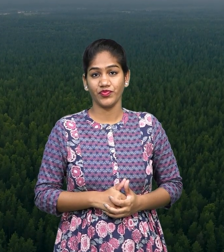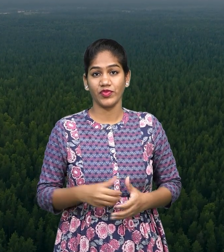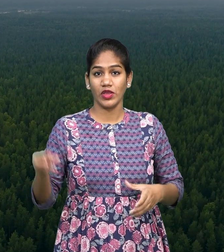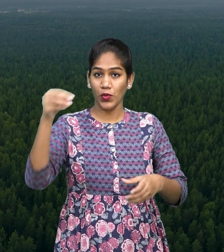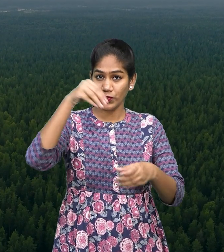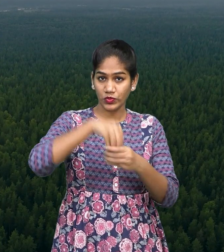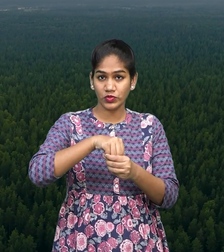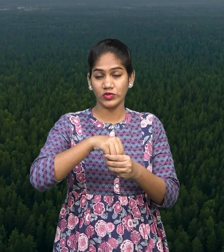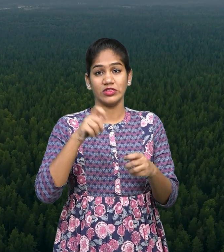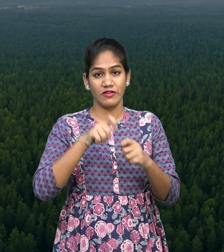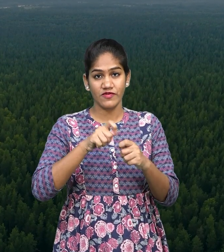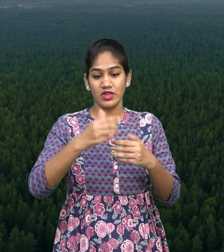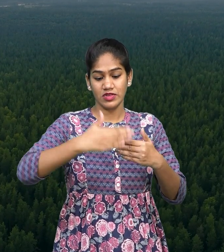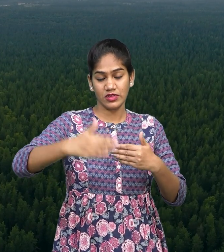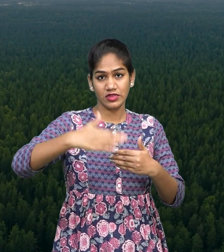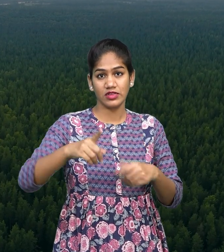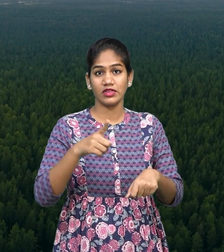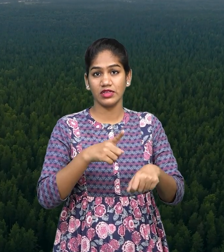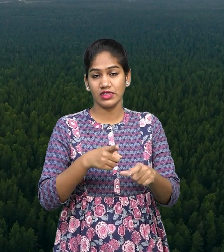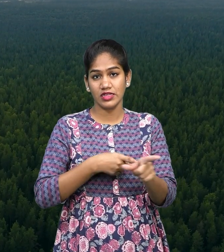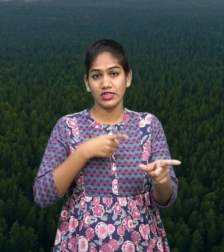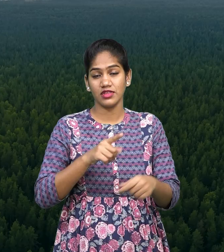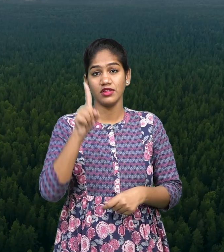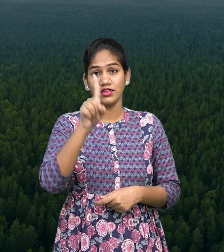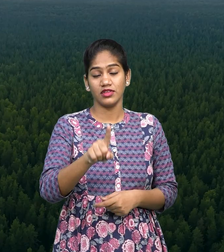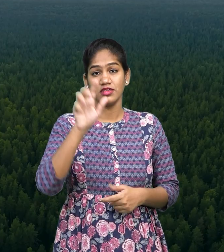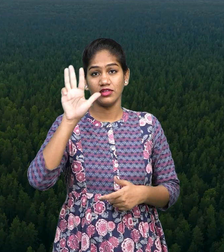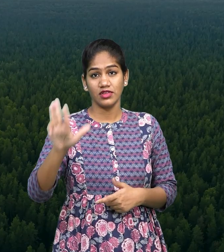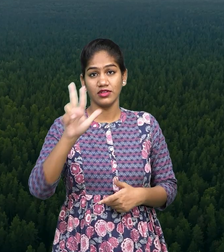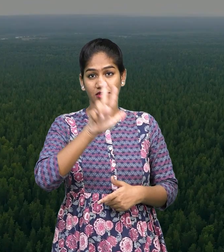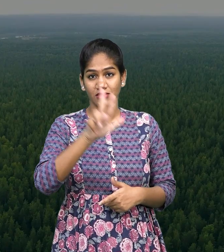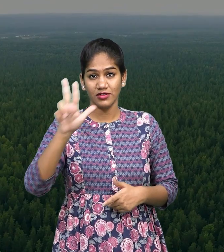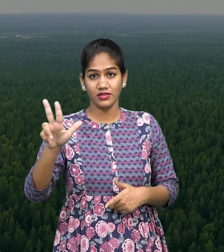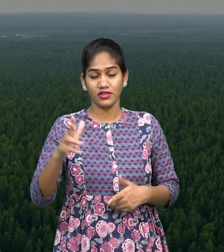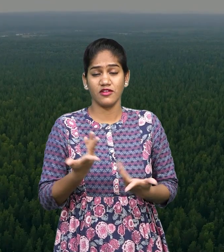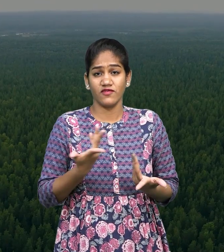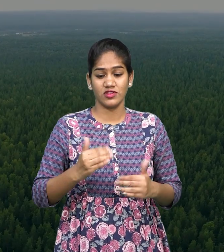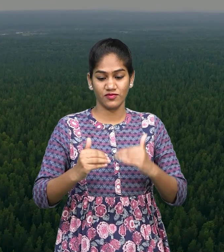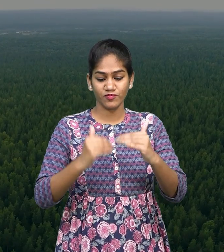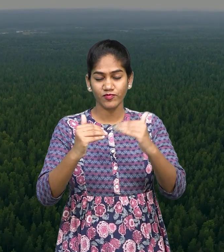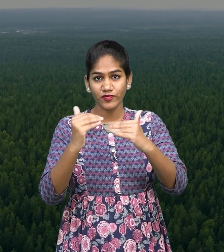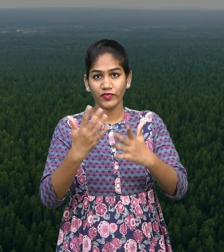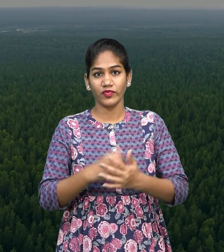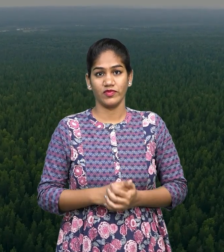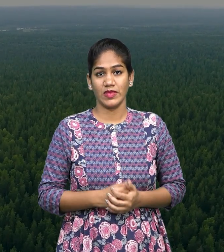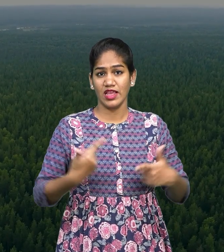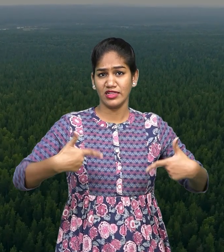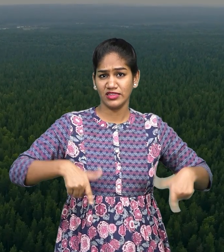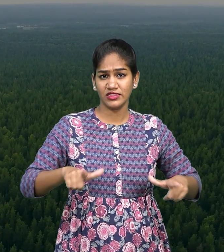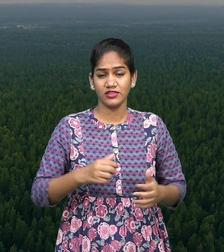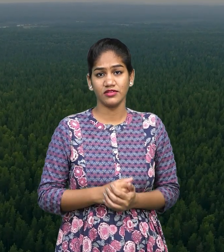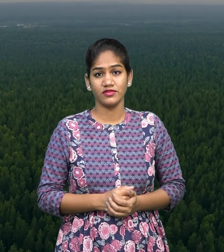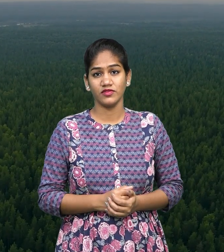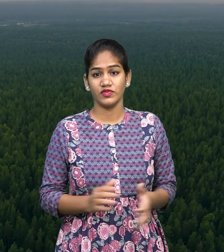into practice in 1988, which eventually led to